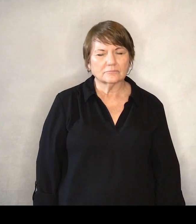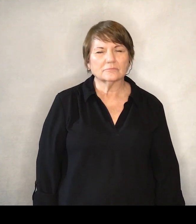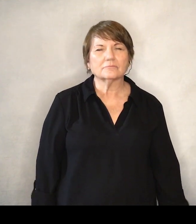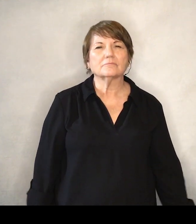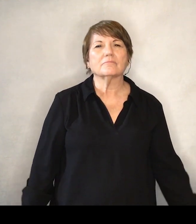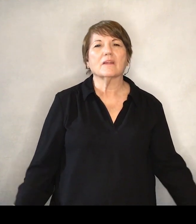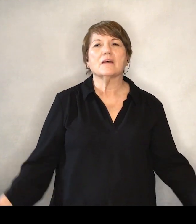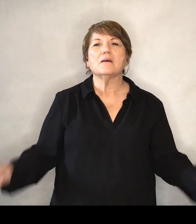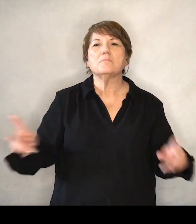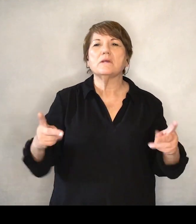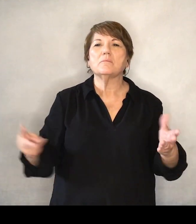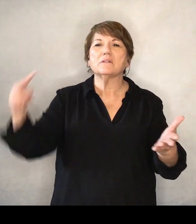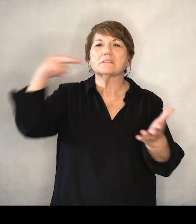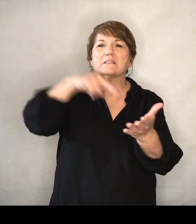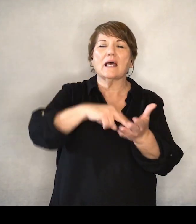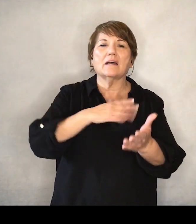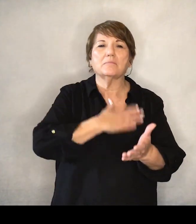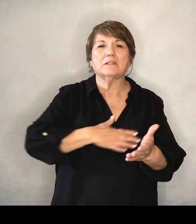I invite you to stand.